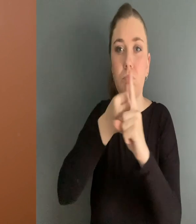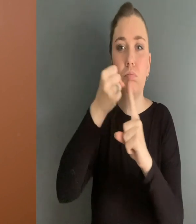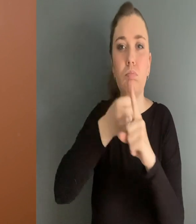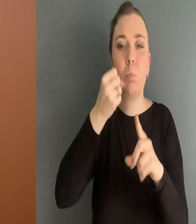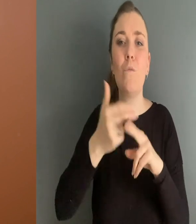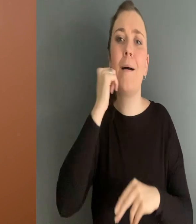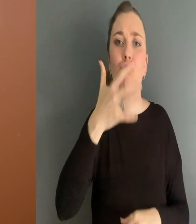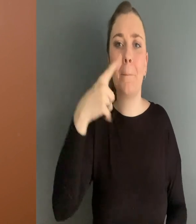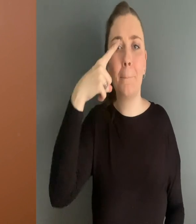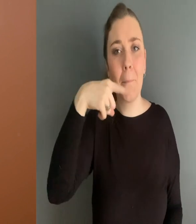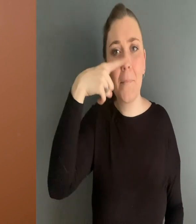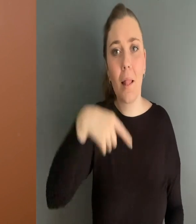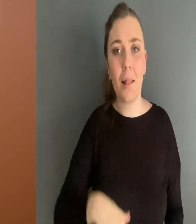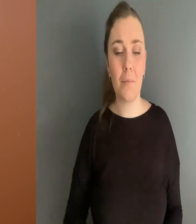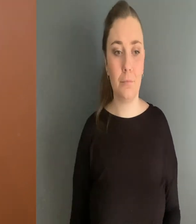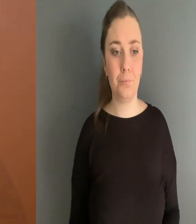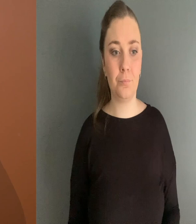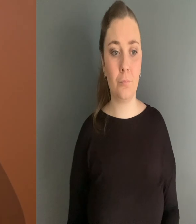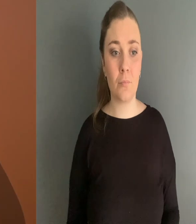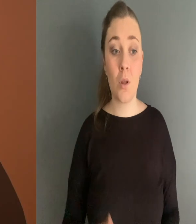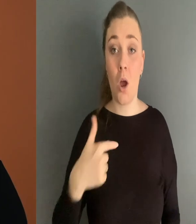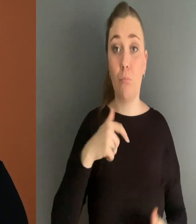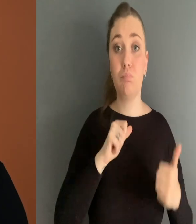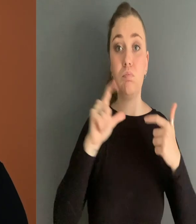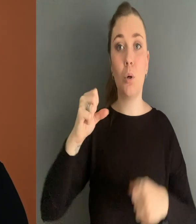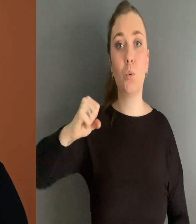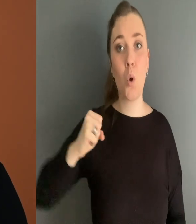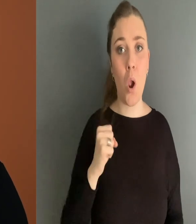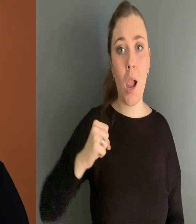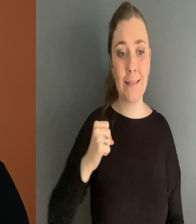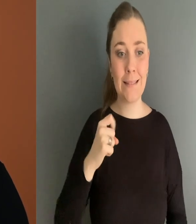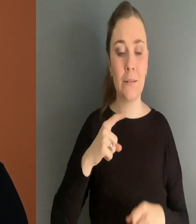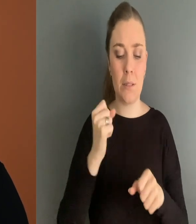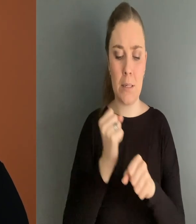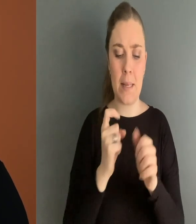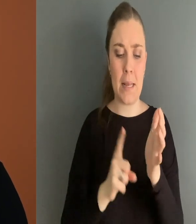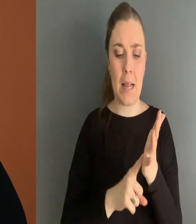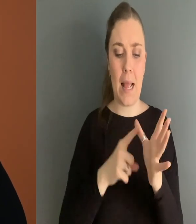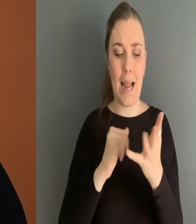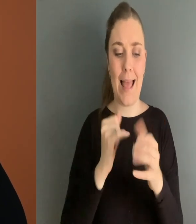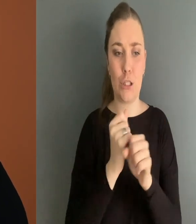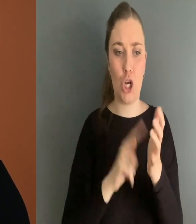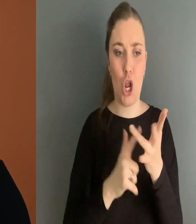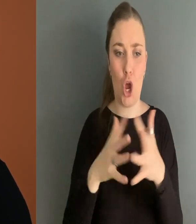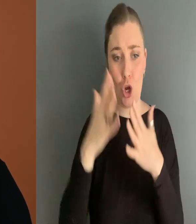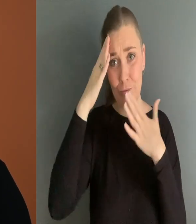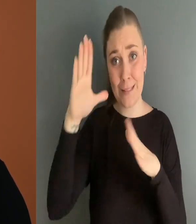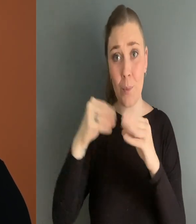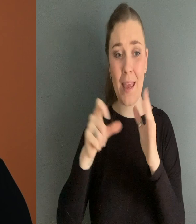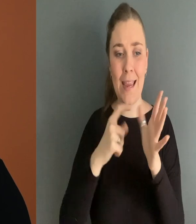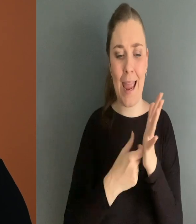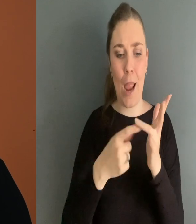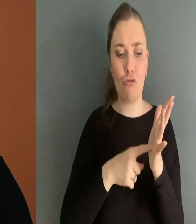for aboriginal people um so yeah i went to scotland and glasgow to do a residency with caroline